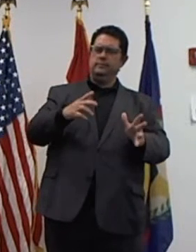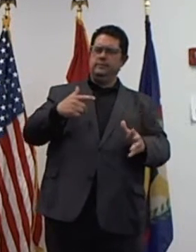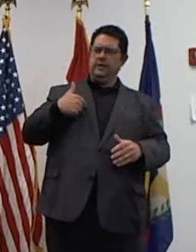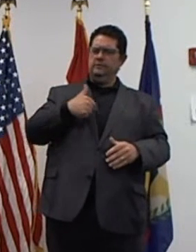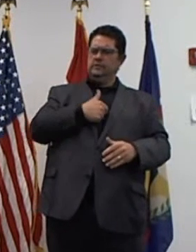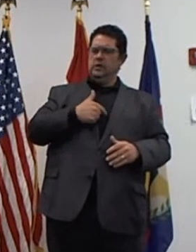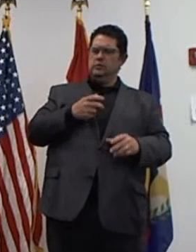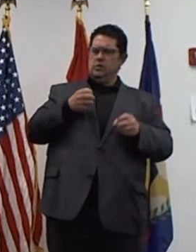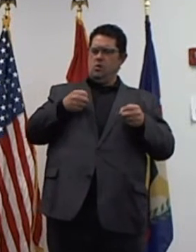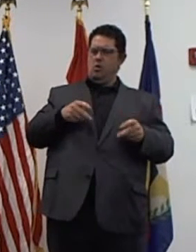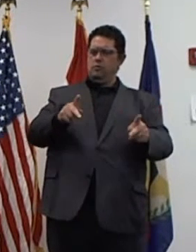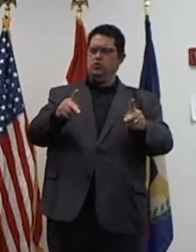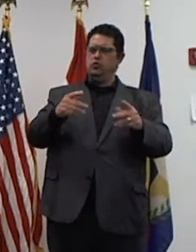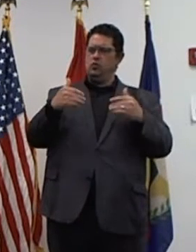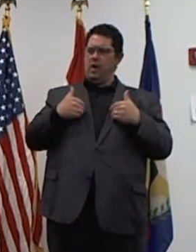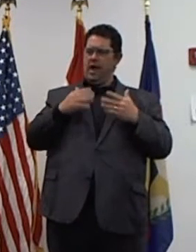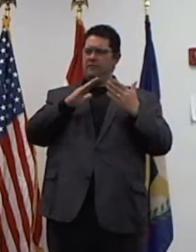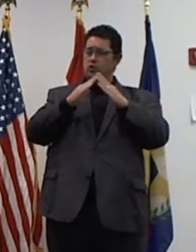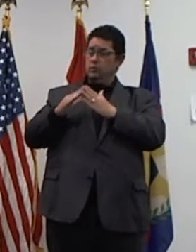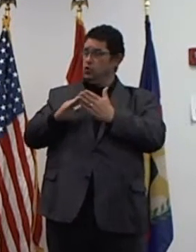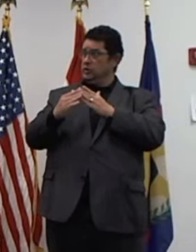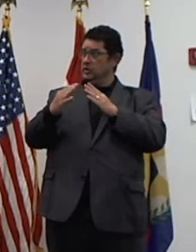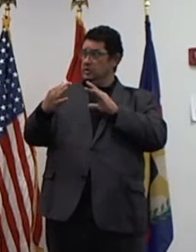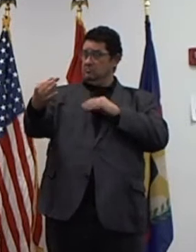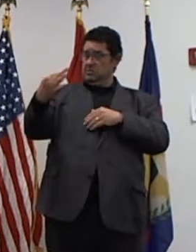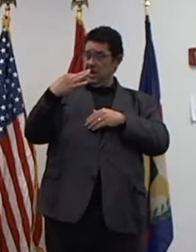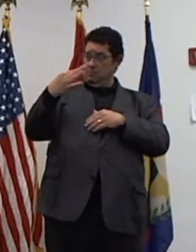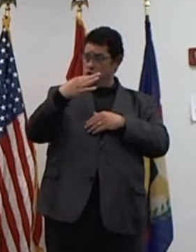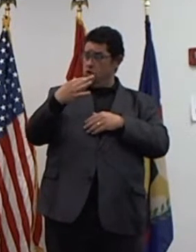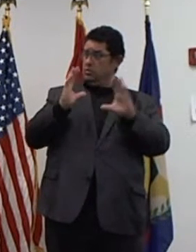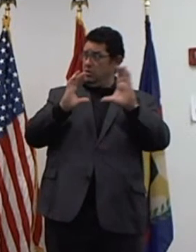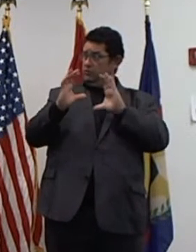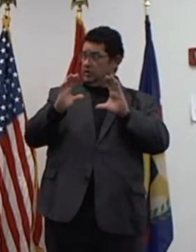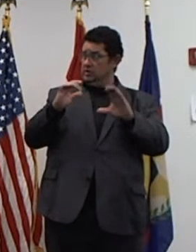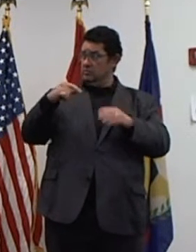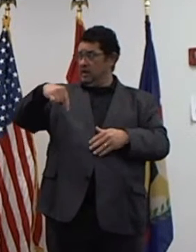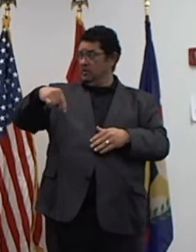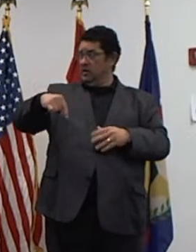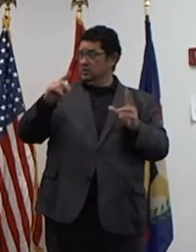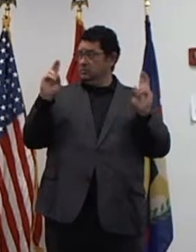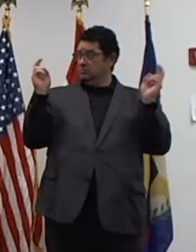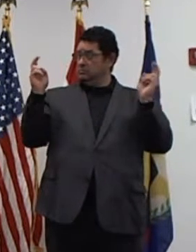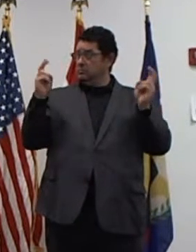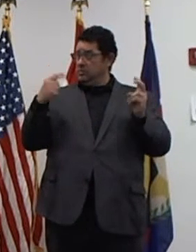opportunity to have a community input and community conversation about this, and that's what I'd like to do.